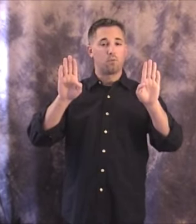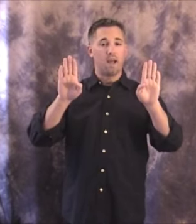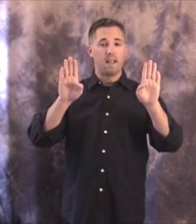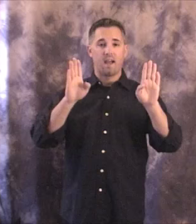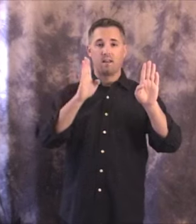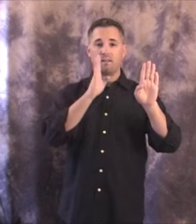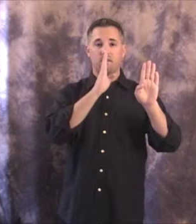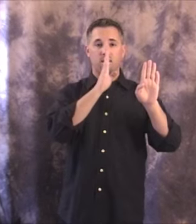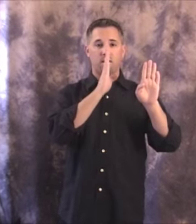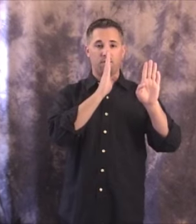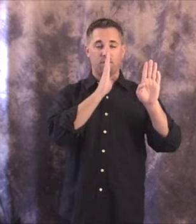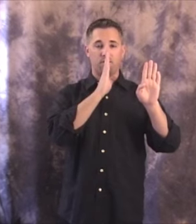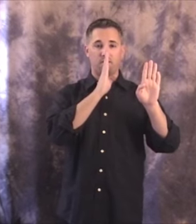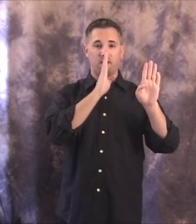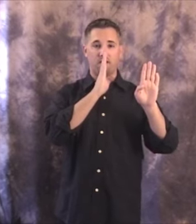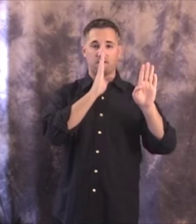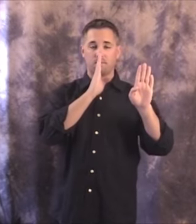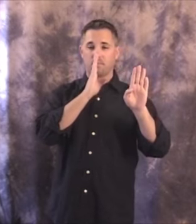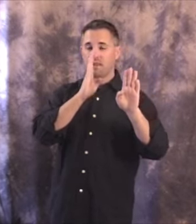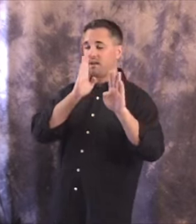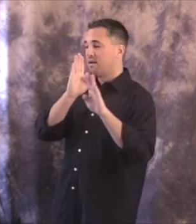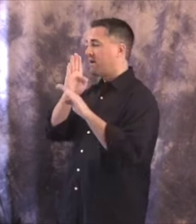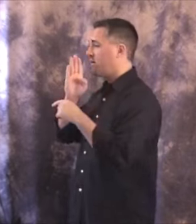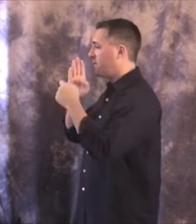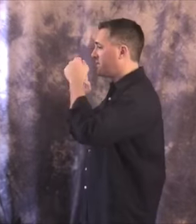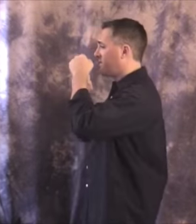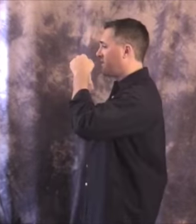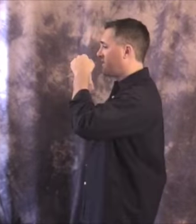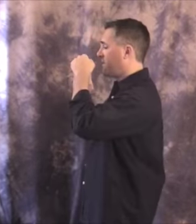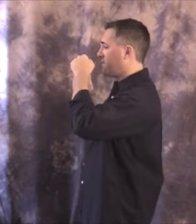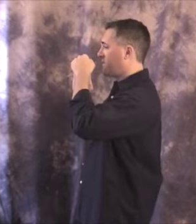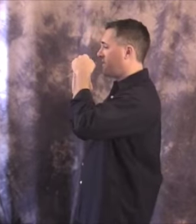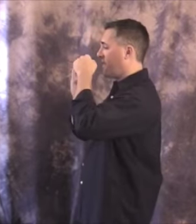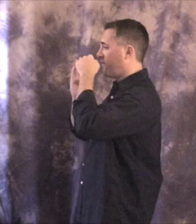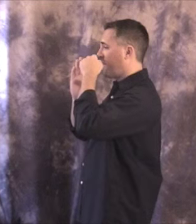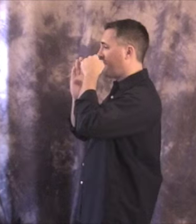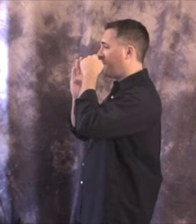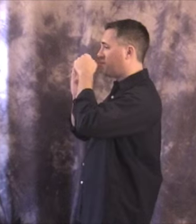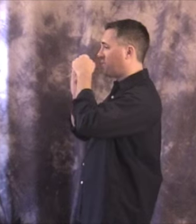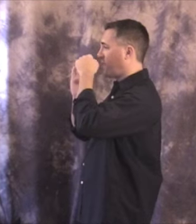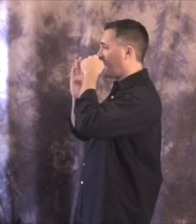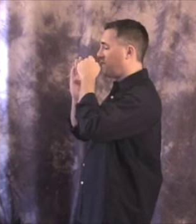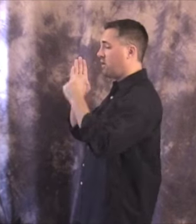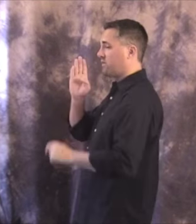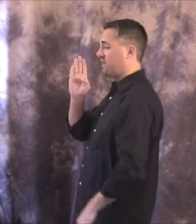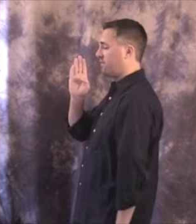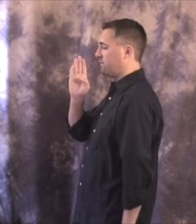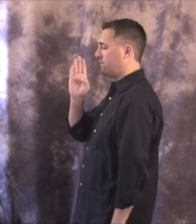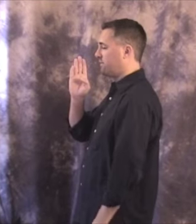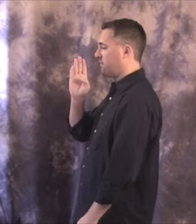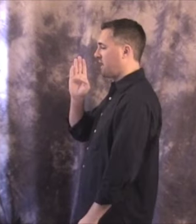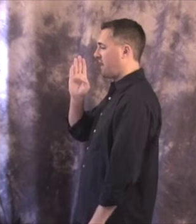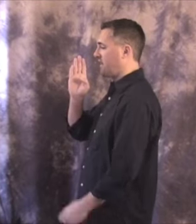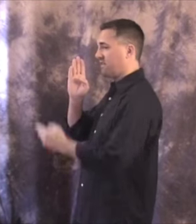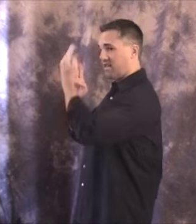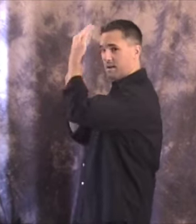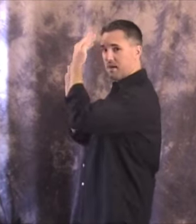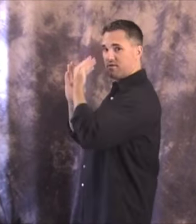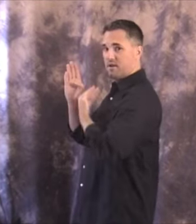right hand in front of your face. Now notice the tips of my fingers are right at nose level, and it's in that